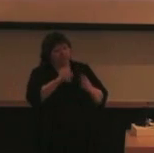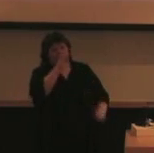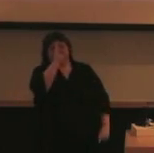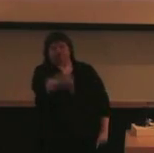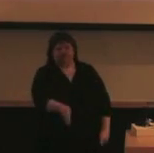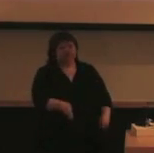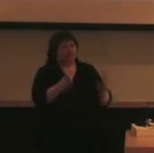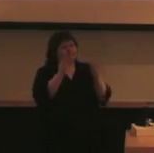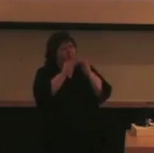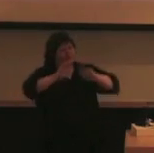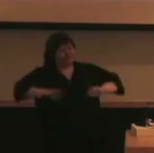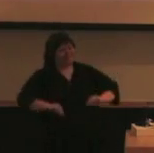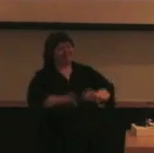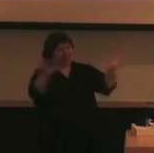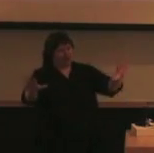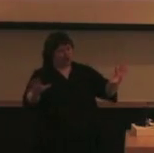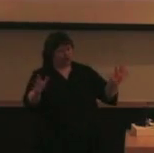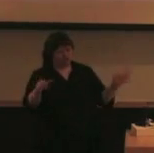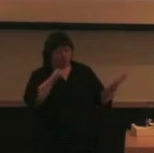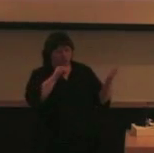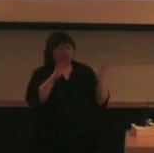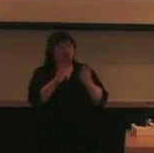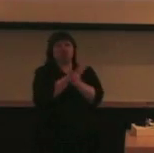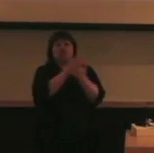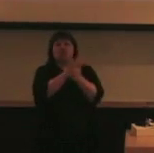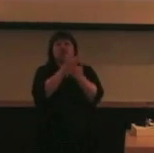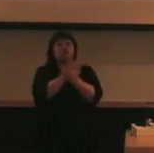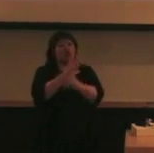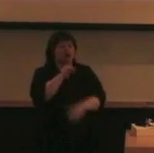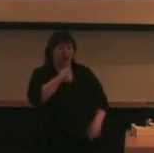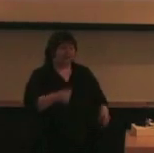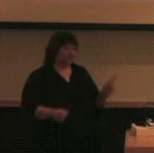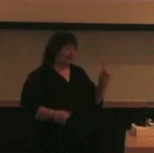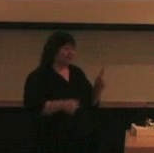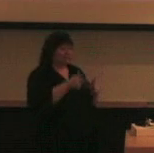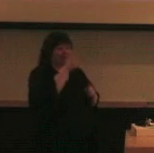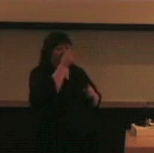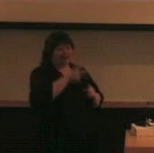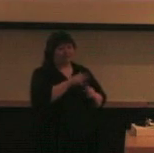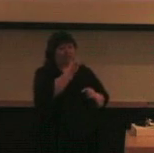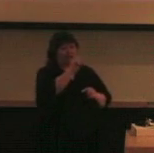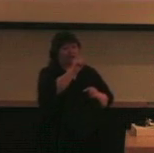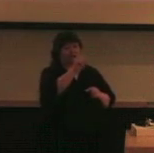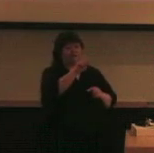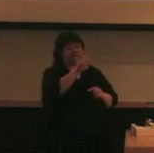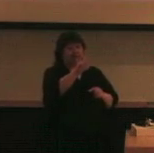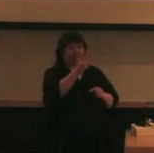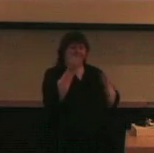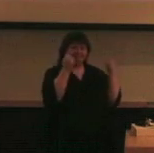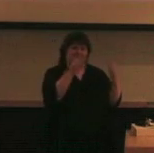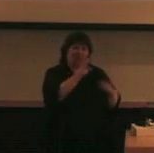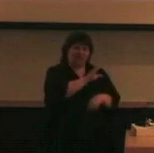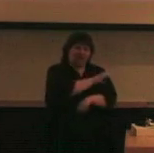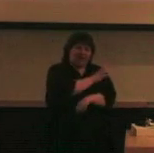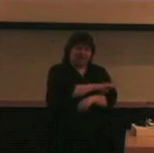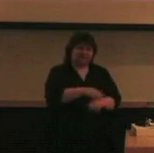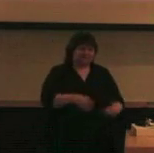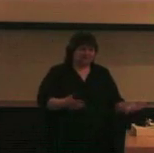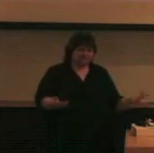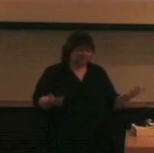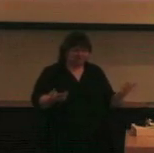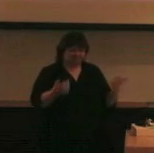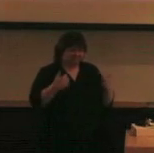blunt, basically. But in these pictures, poor ADLs, a lot of our clients that come into our population have really